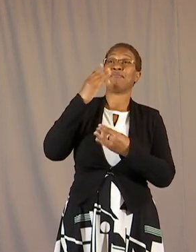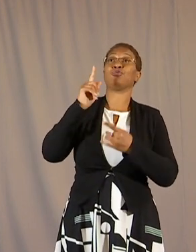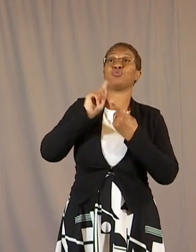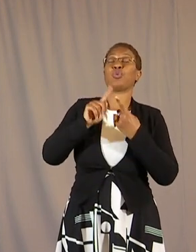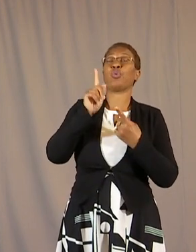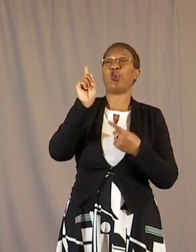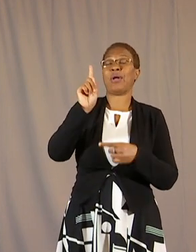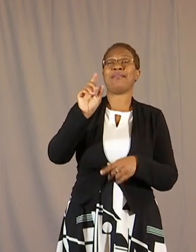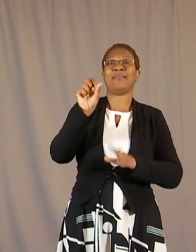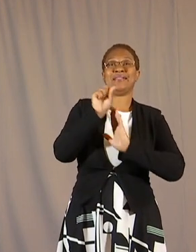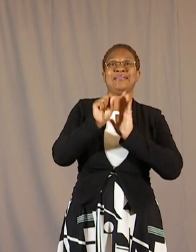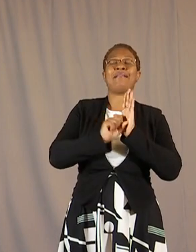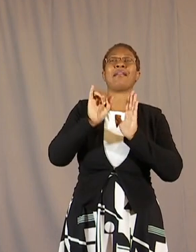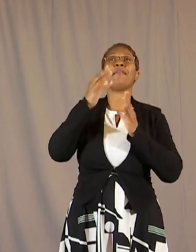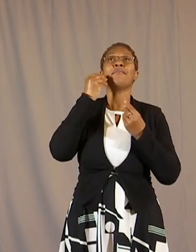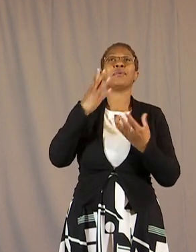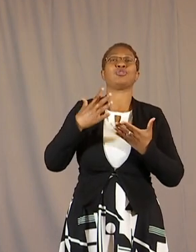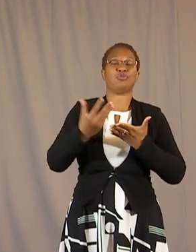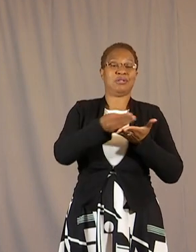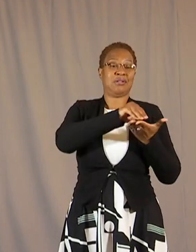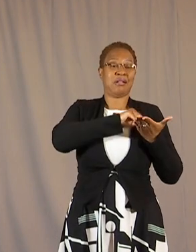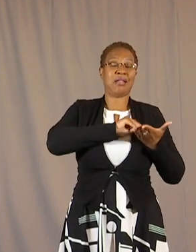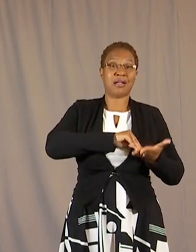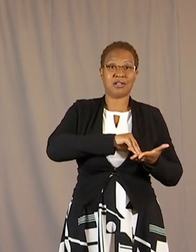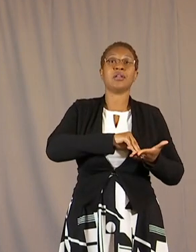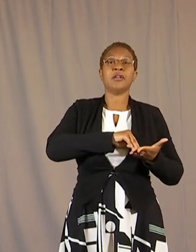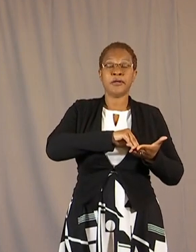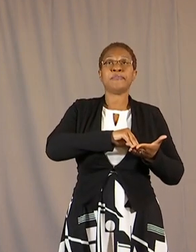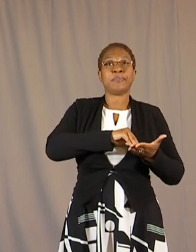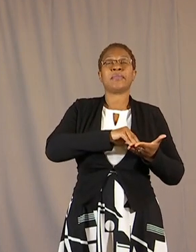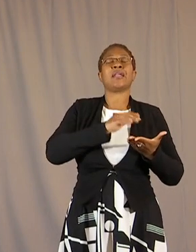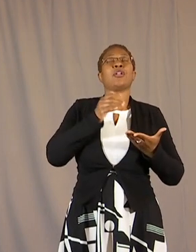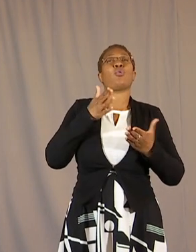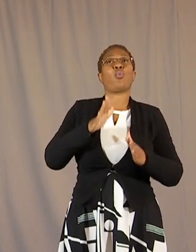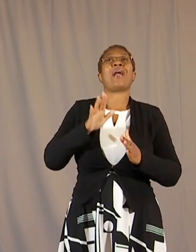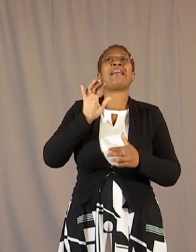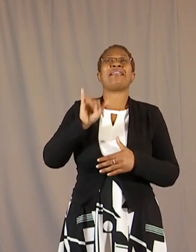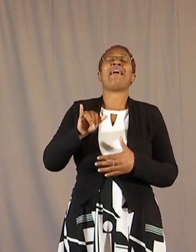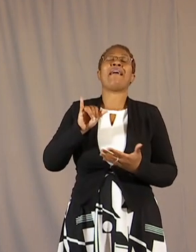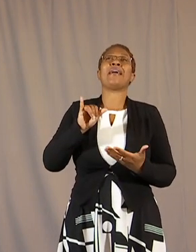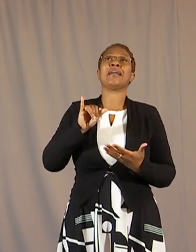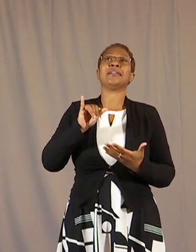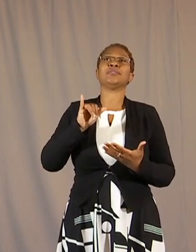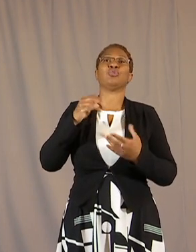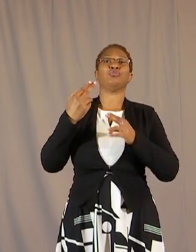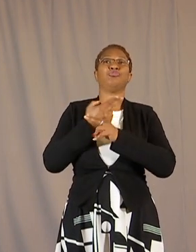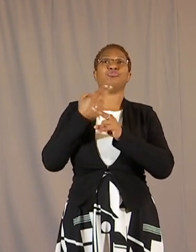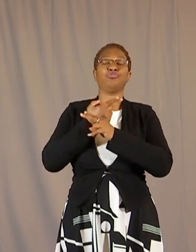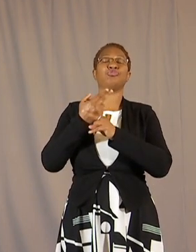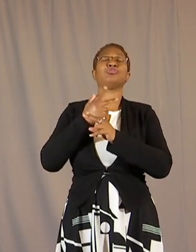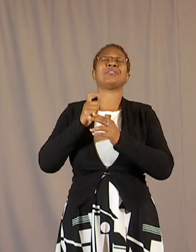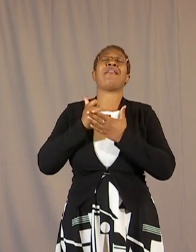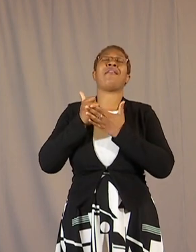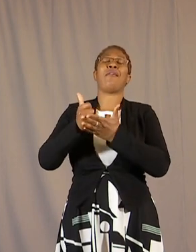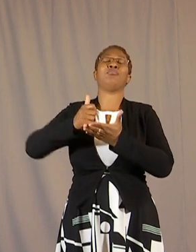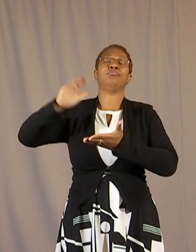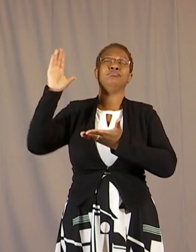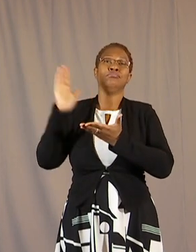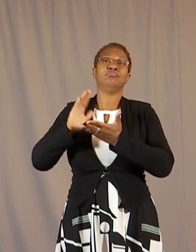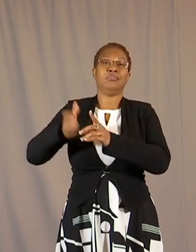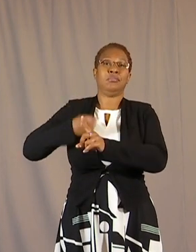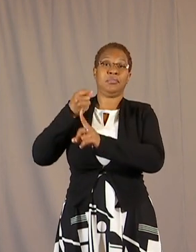state, that information was collected and in a manner that was optimized. So I know the neighborhood testing sites did a lot